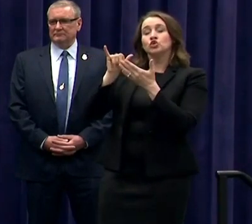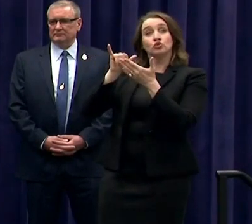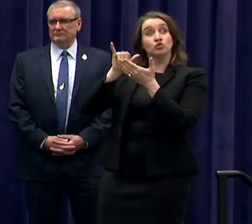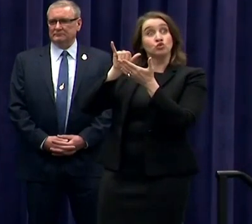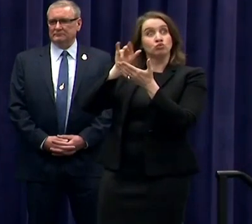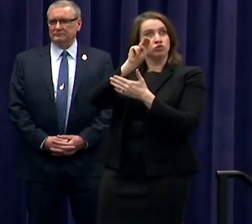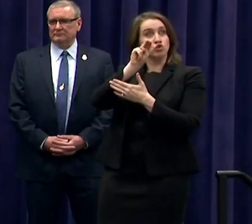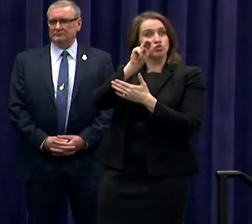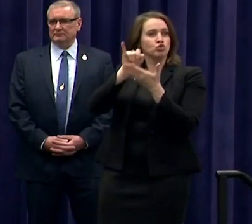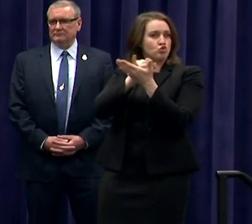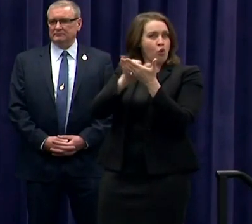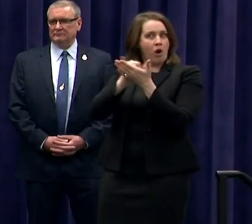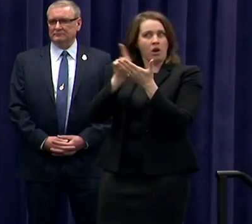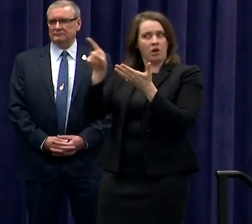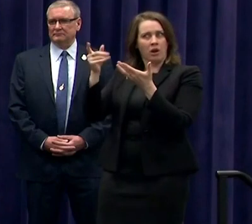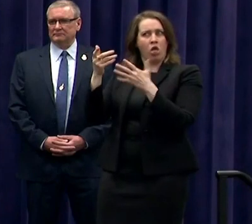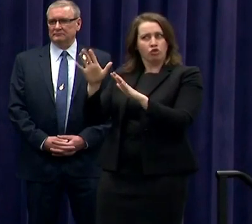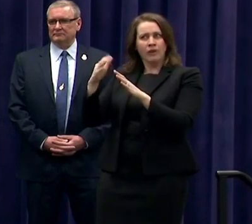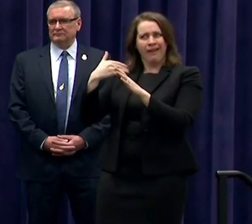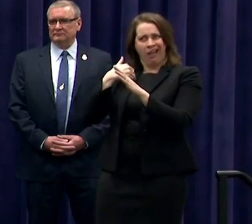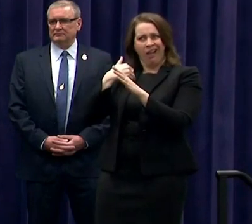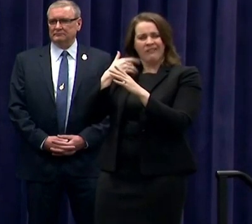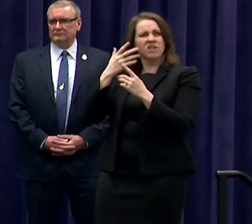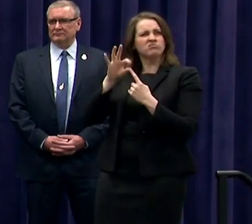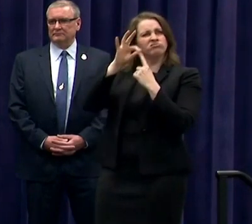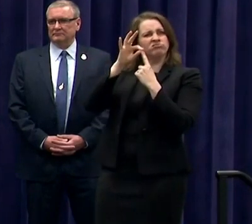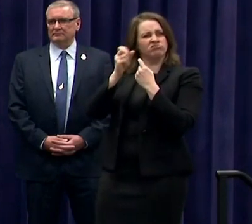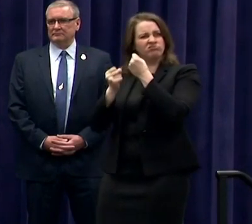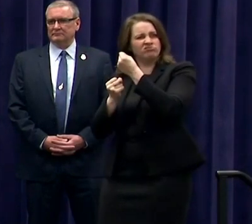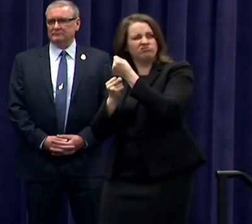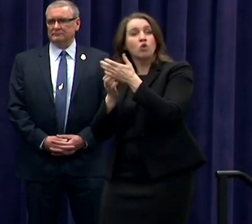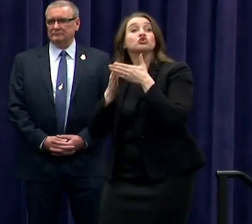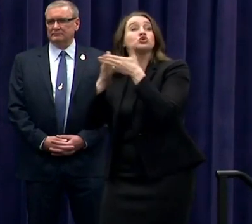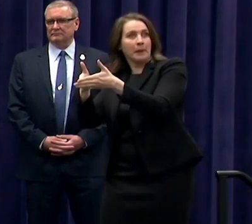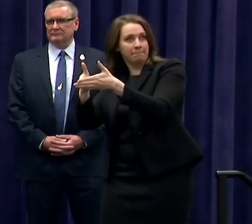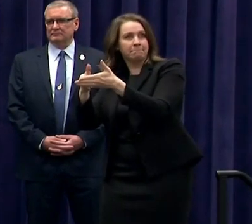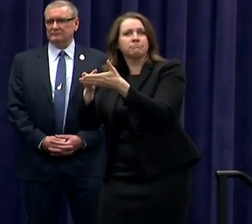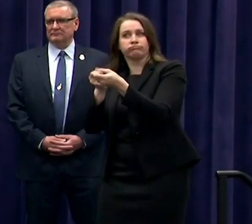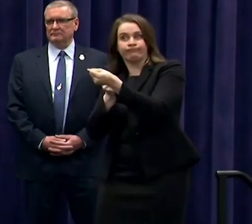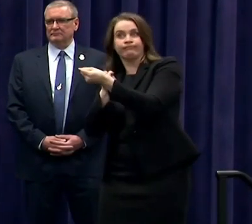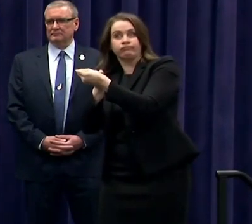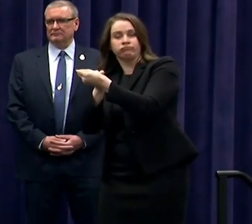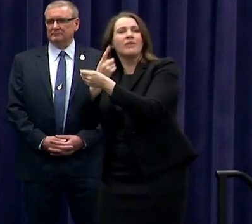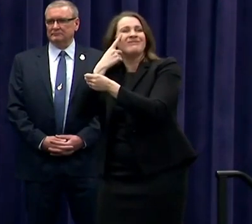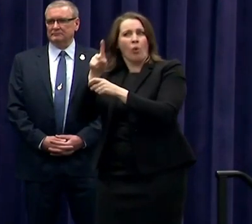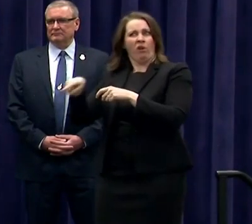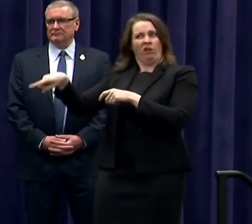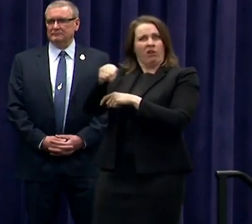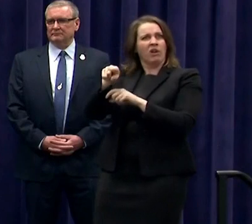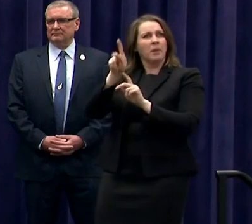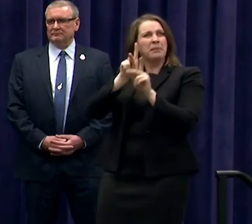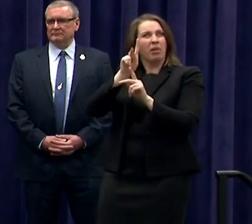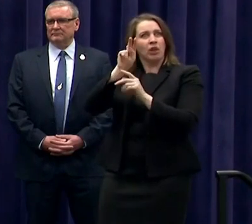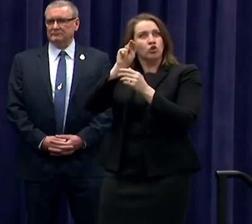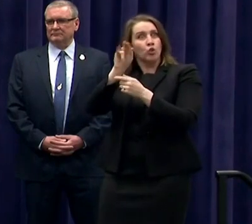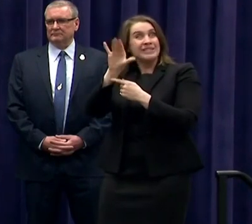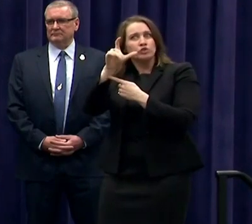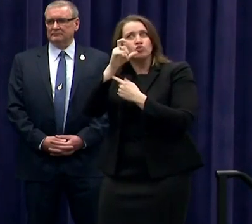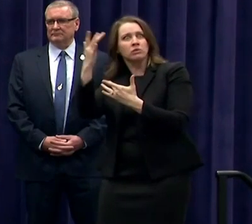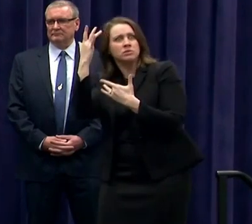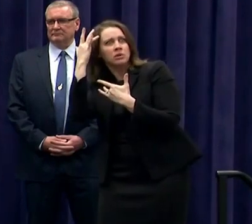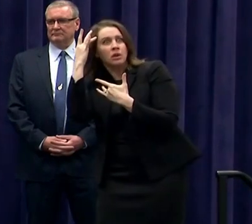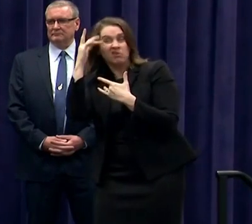treatment to non-COVID-19 patients. Could we see a similar ship being deployed along Chicago's lakefront to treat people here?